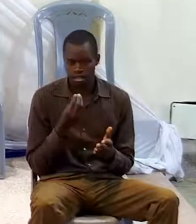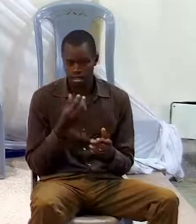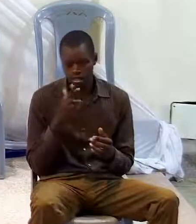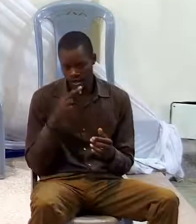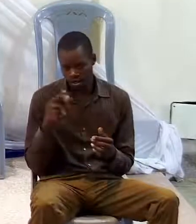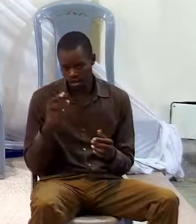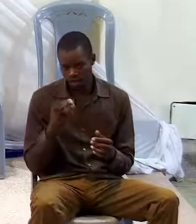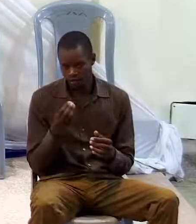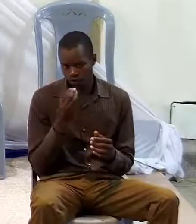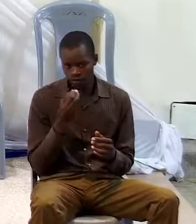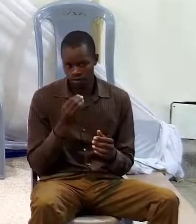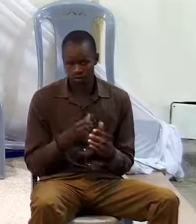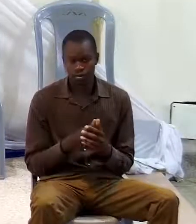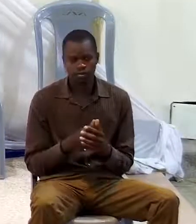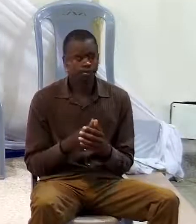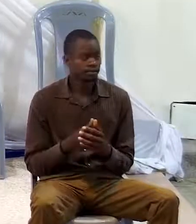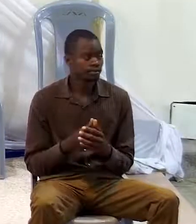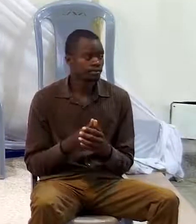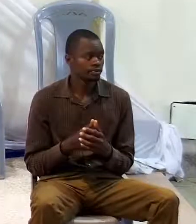I've talked of the wheat, the